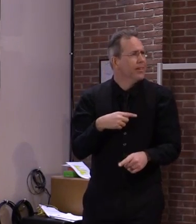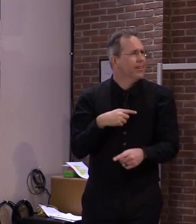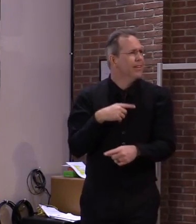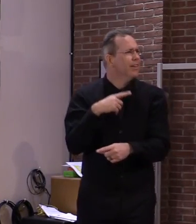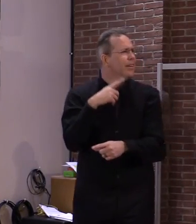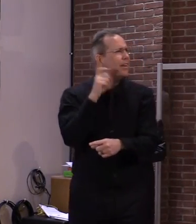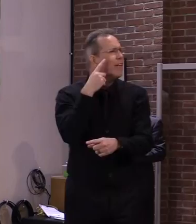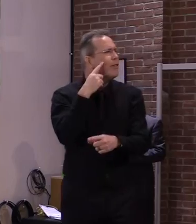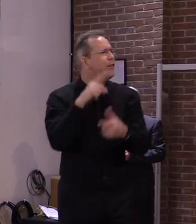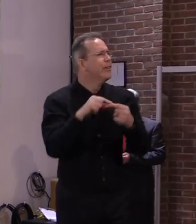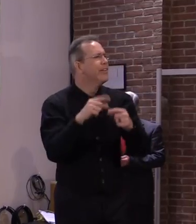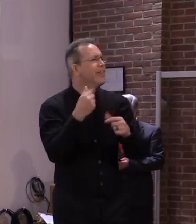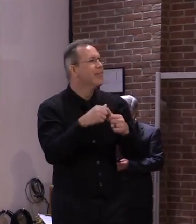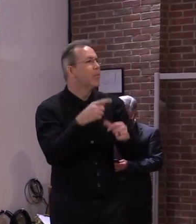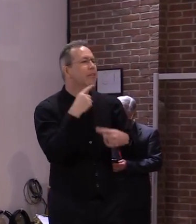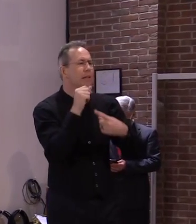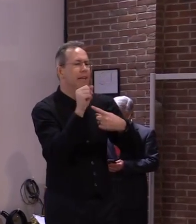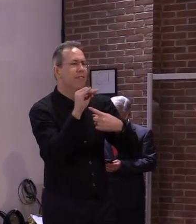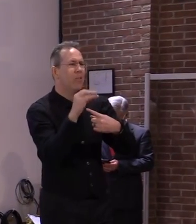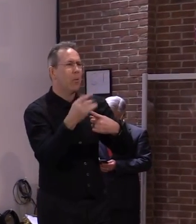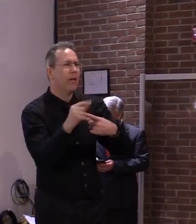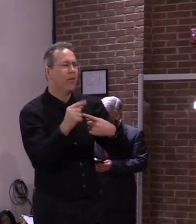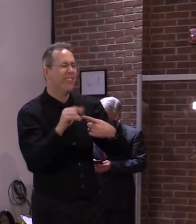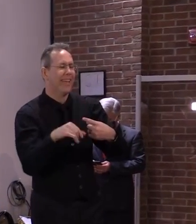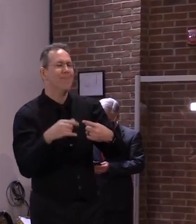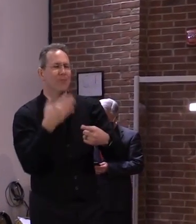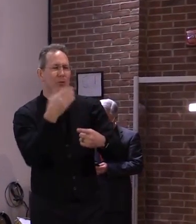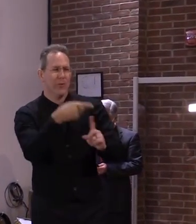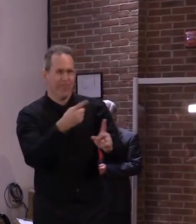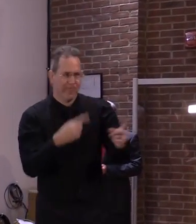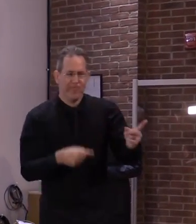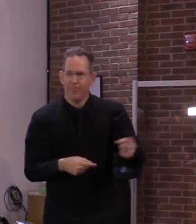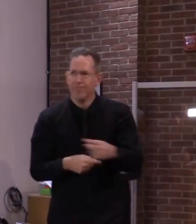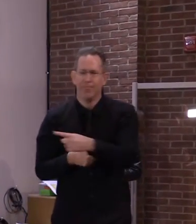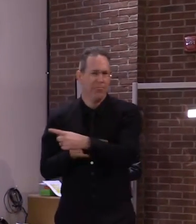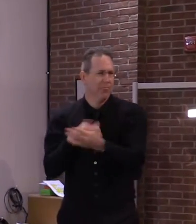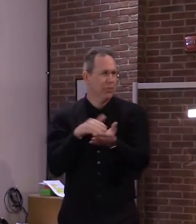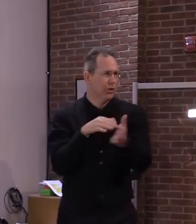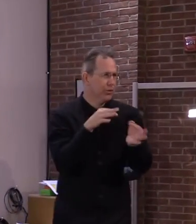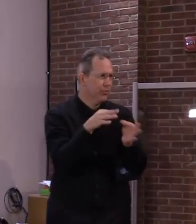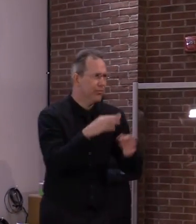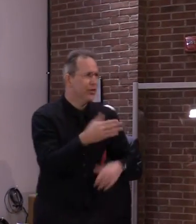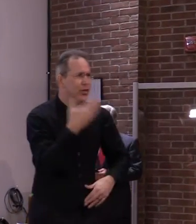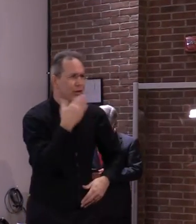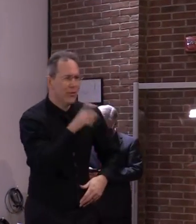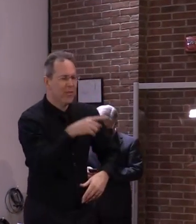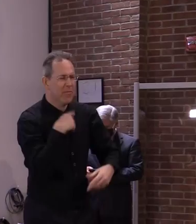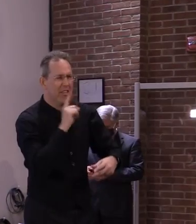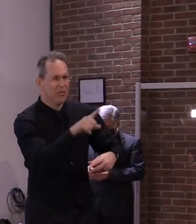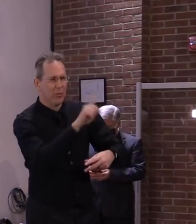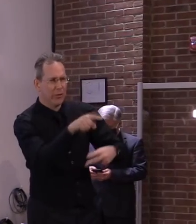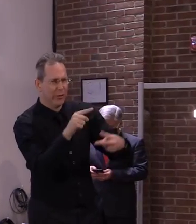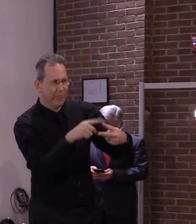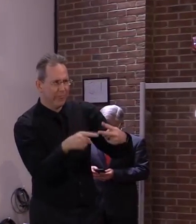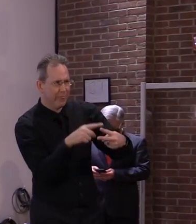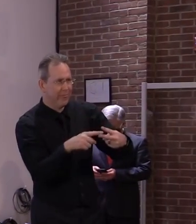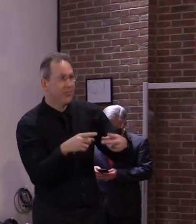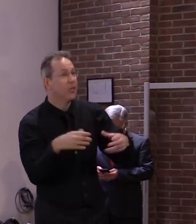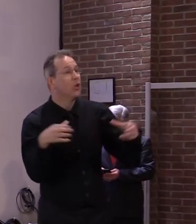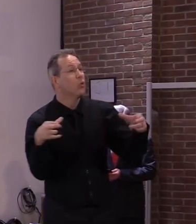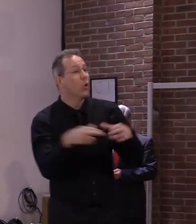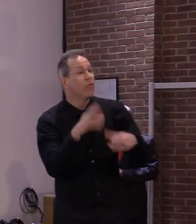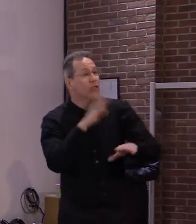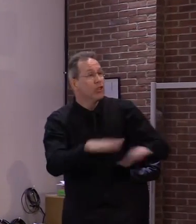Yeah, I'll make this a twofer. So the kids would have to quarantine. If they were following the